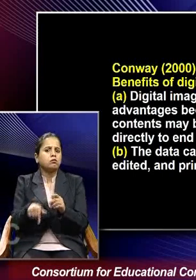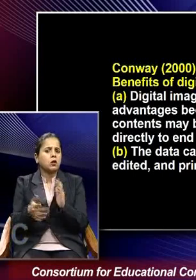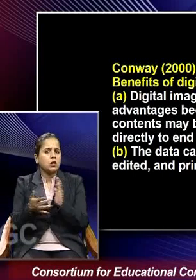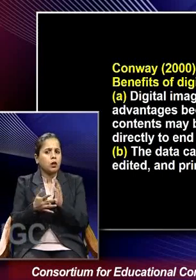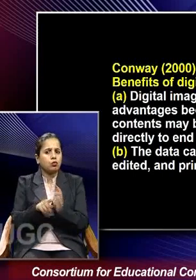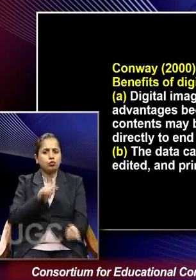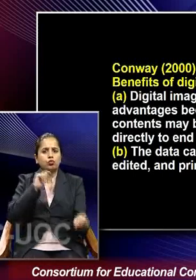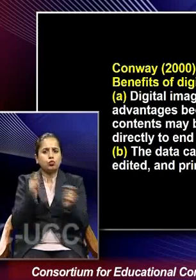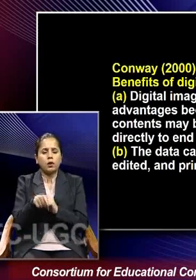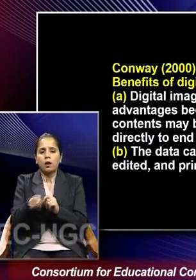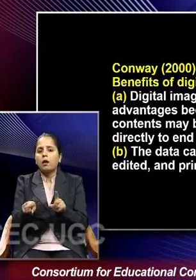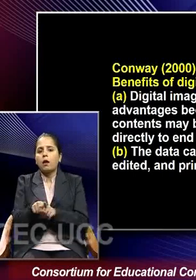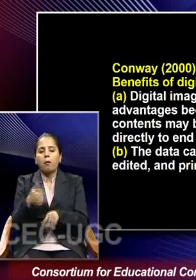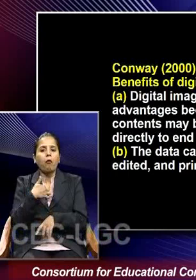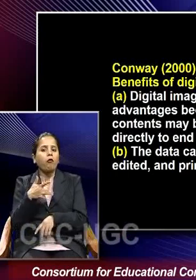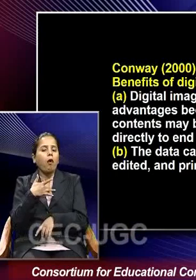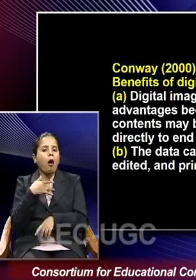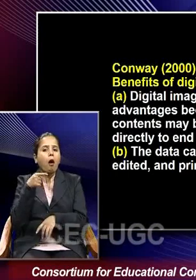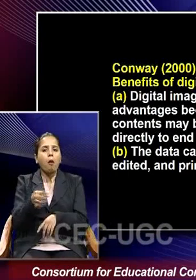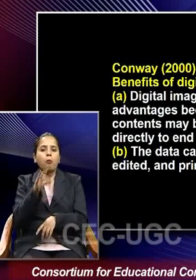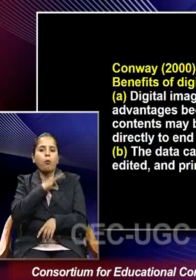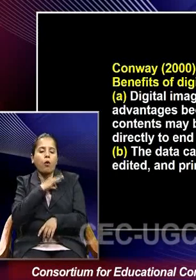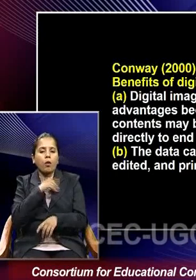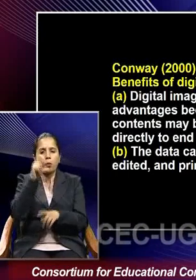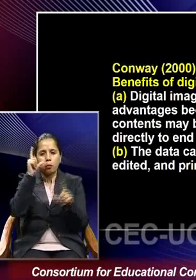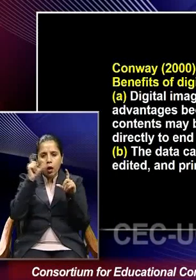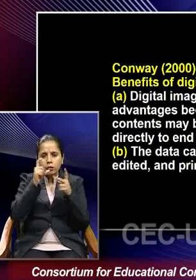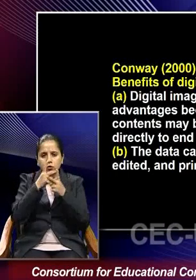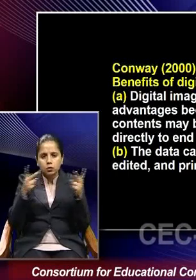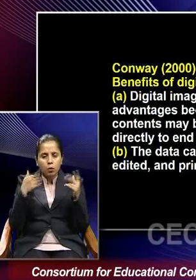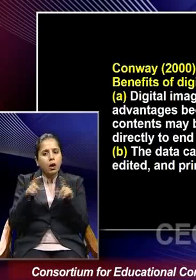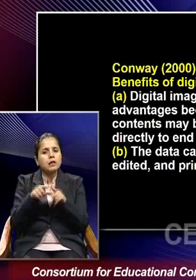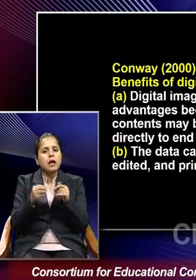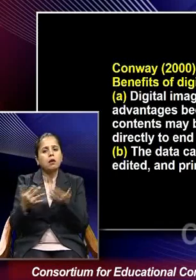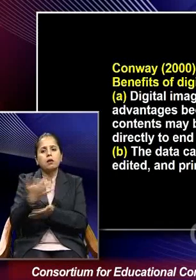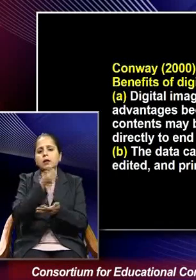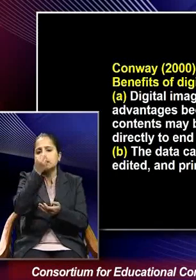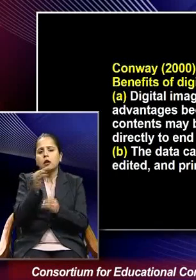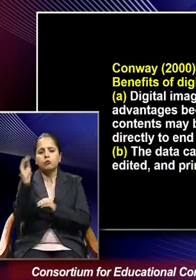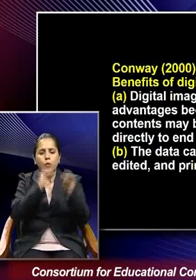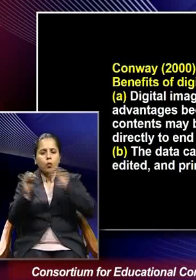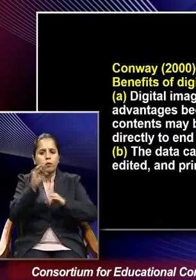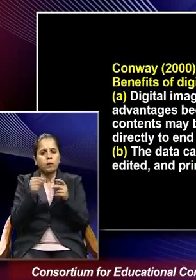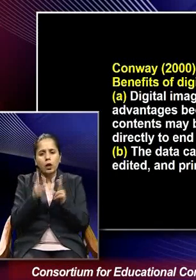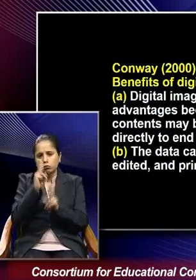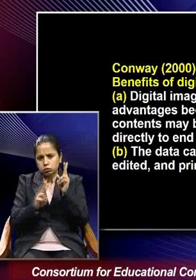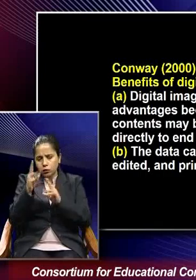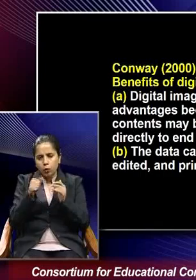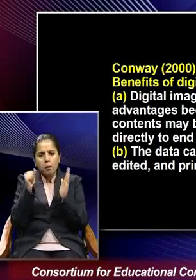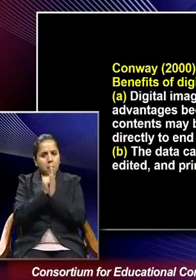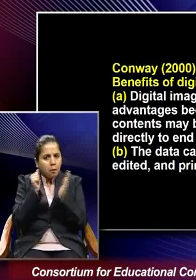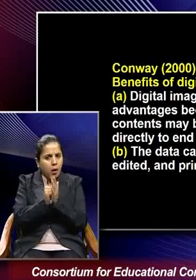digitization presents advantage to us. Digital images, the data can be easily formatted, edited,